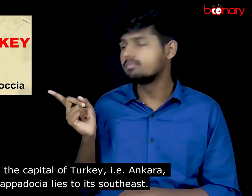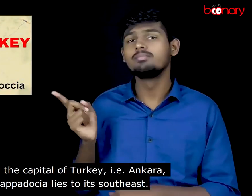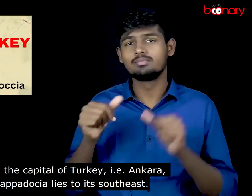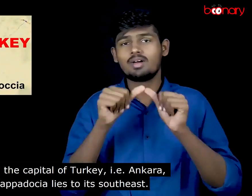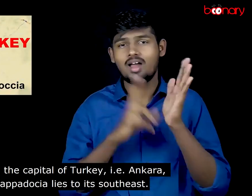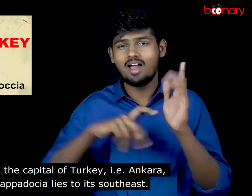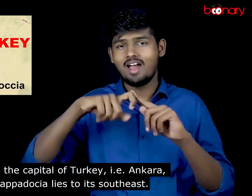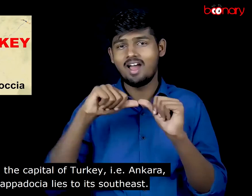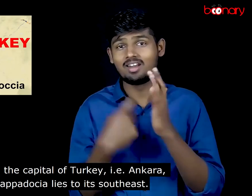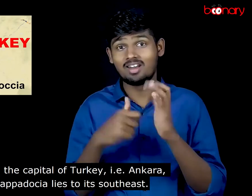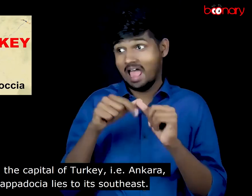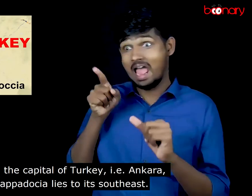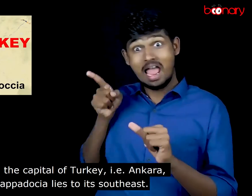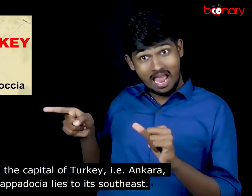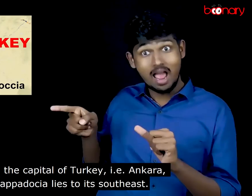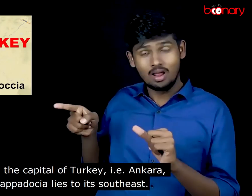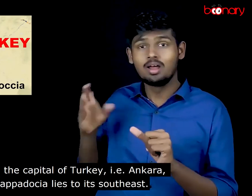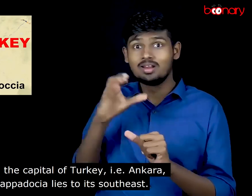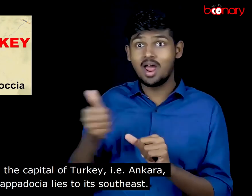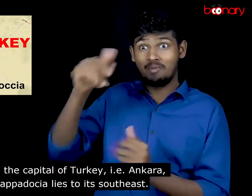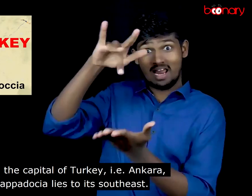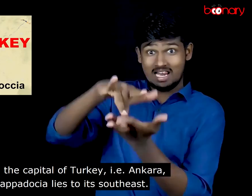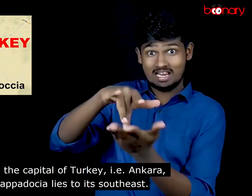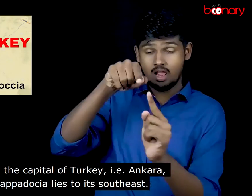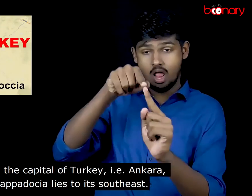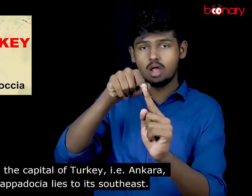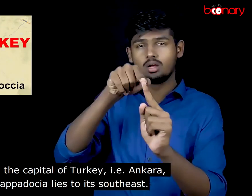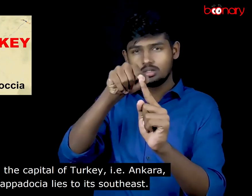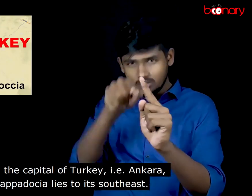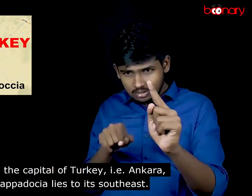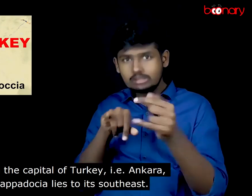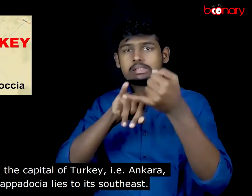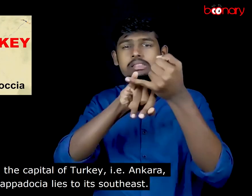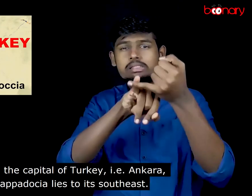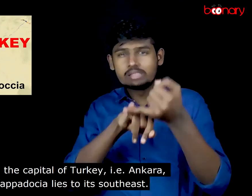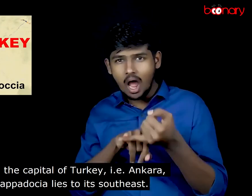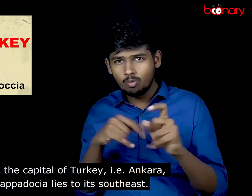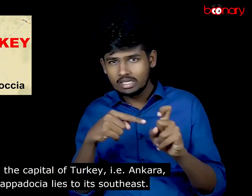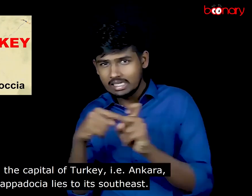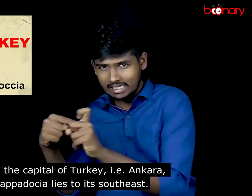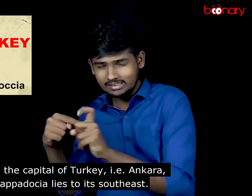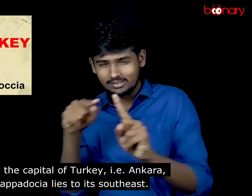Ankara. Cappadocia lies to its southeast,